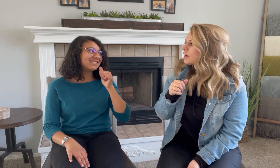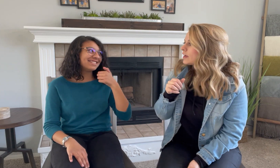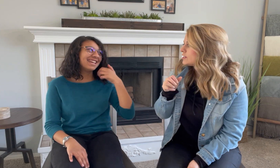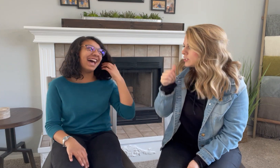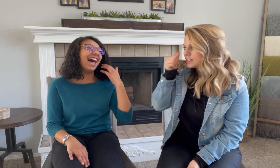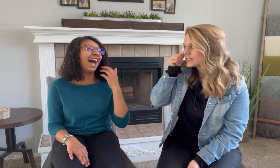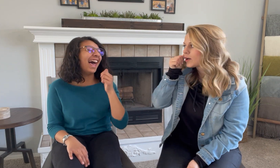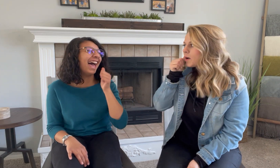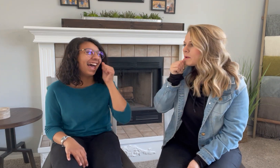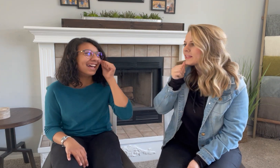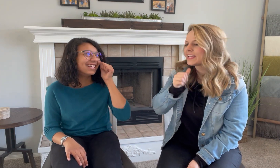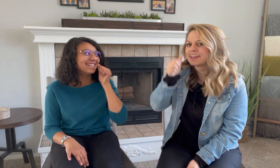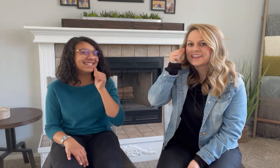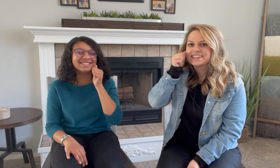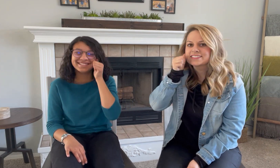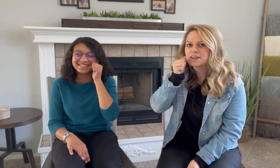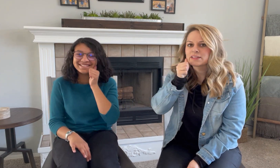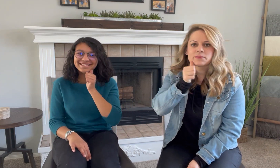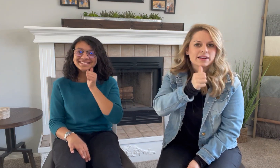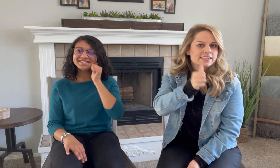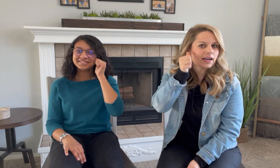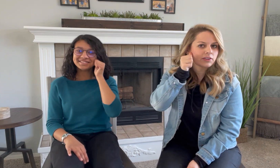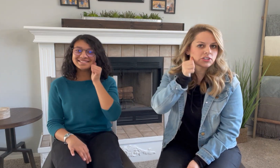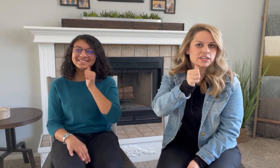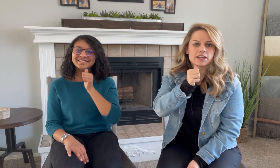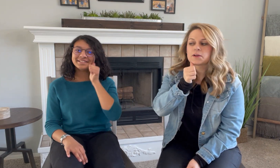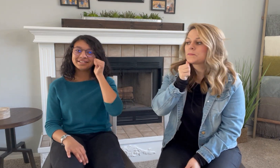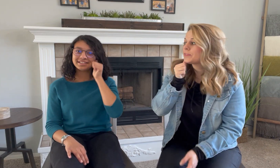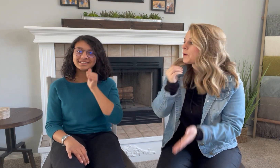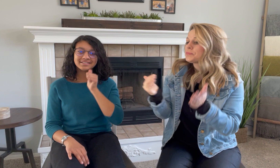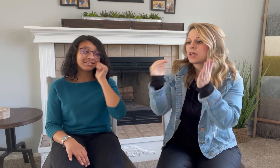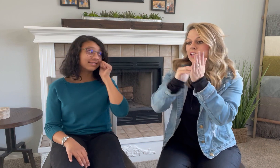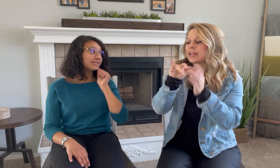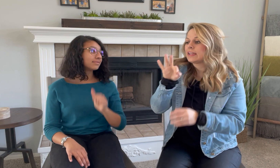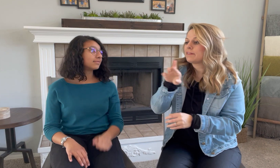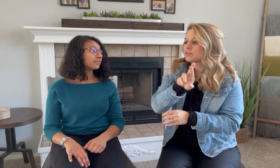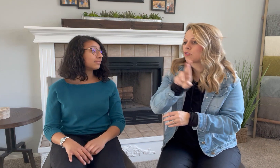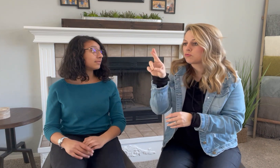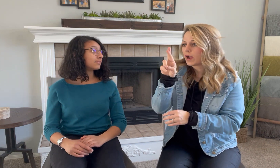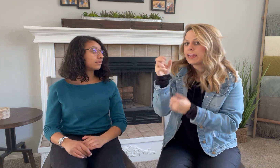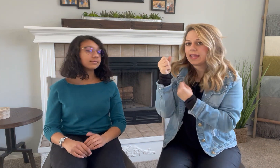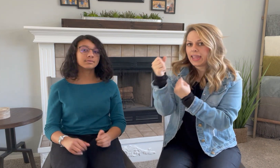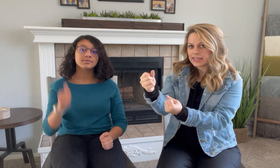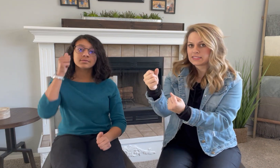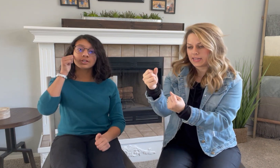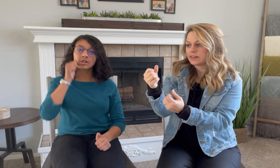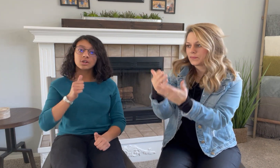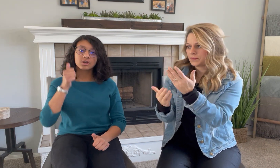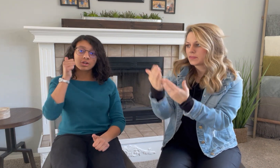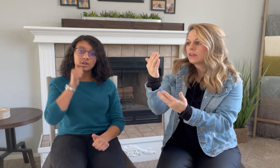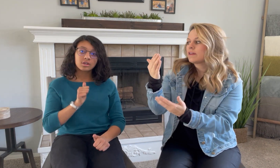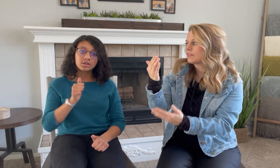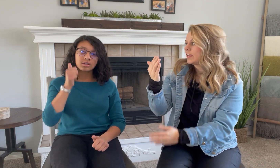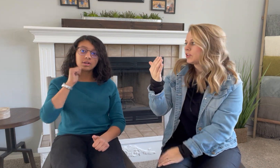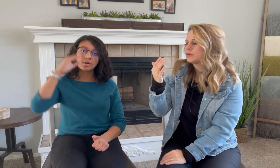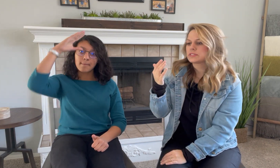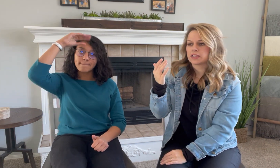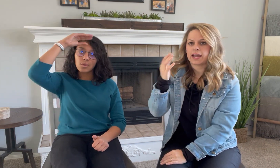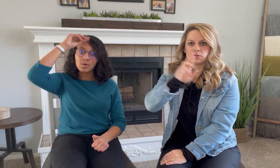gonna just slowly run it down your cheek. Now, again, if you're right-handed, then you sign with